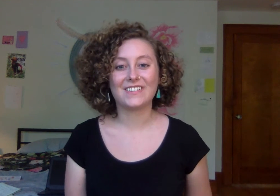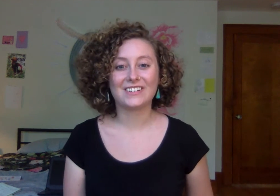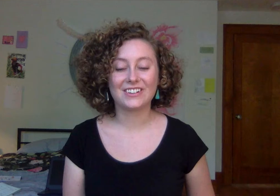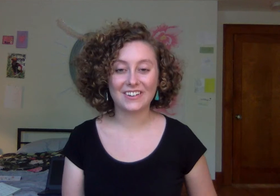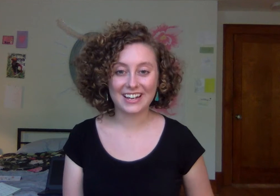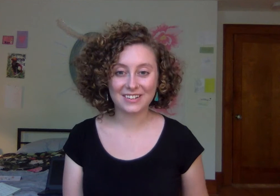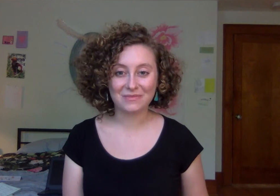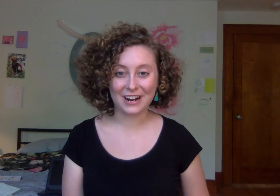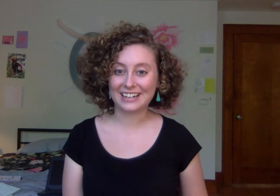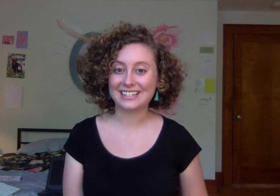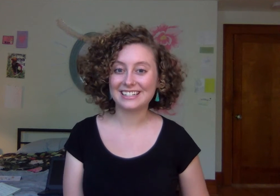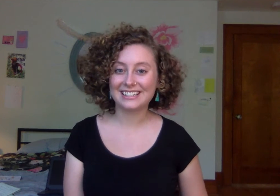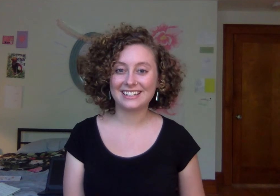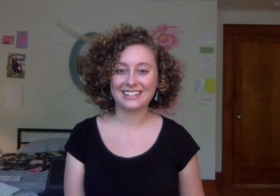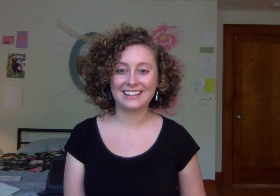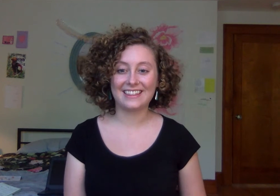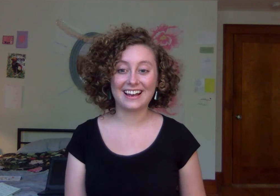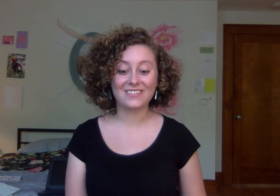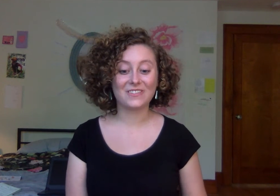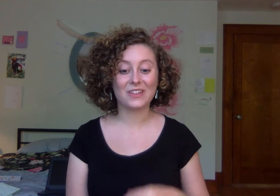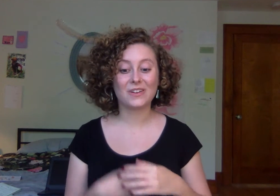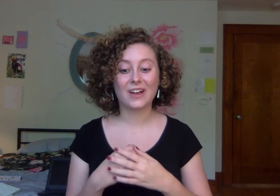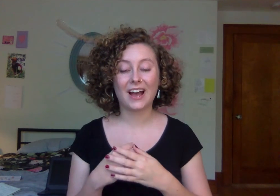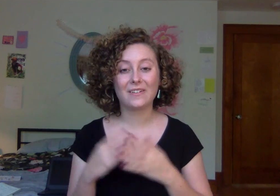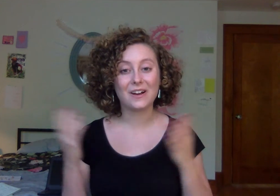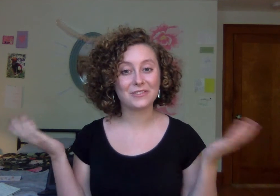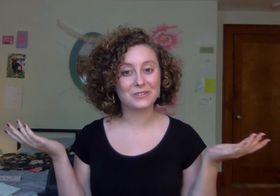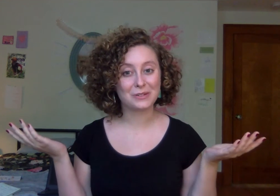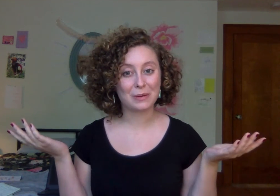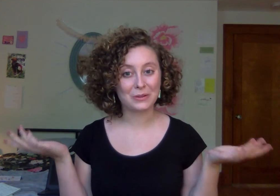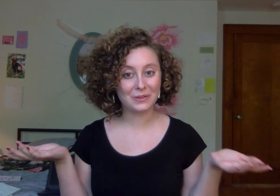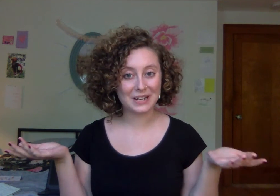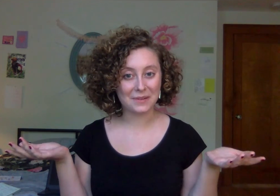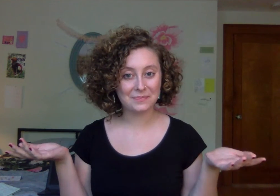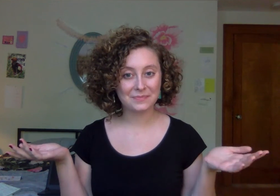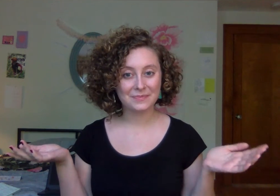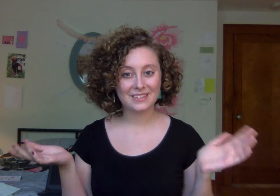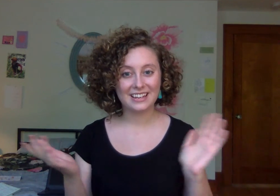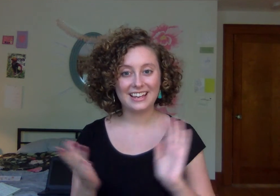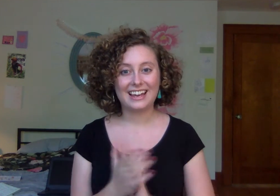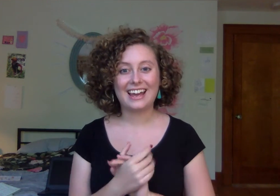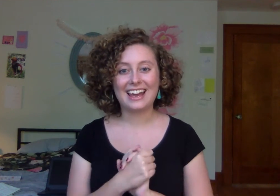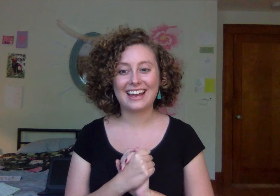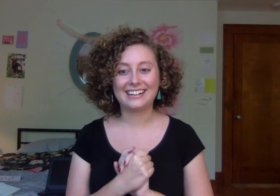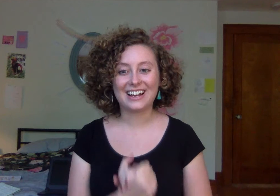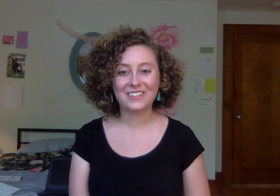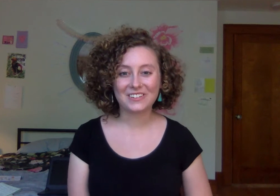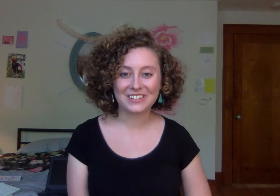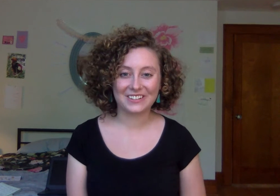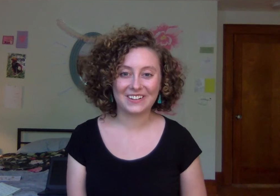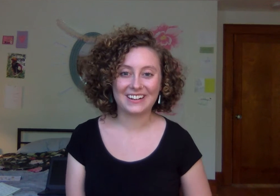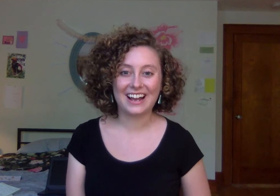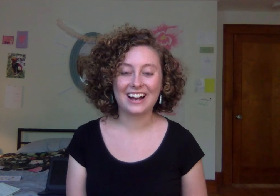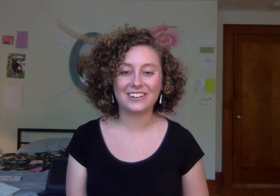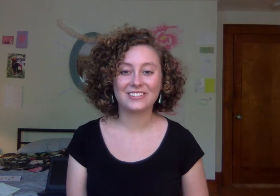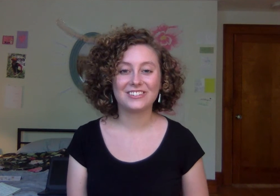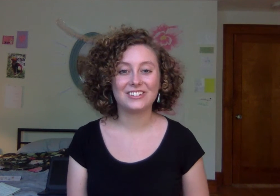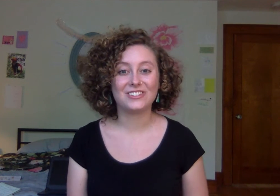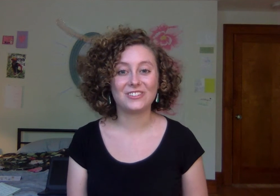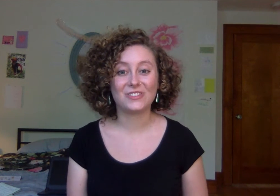So go ahead and practice that with however you spell your name. And now we're going to learn how to do the